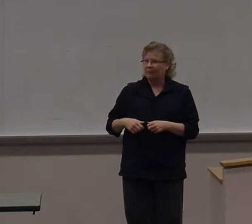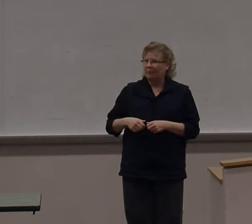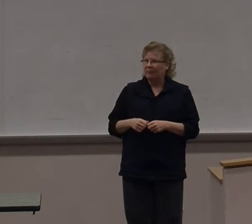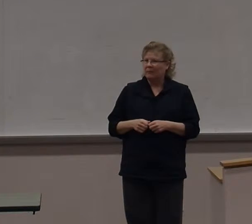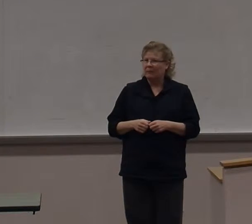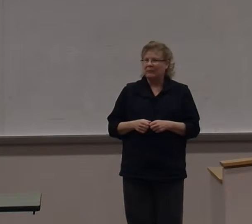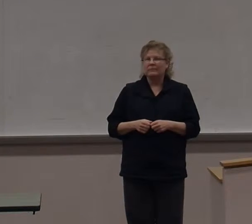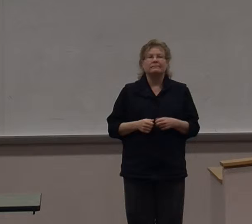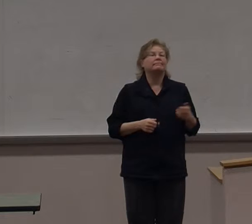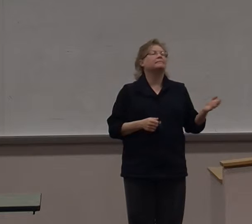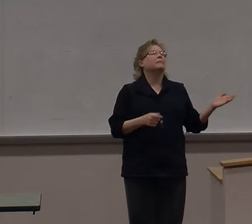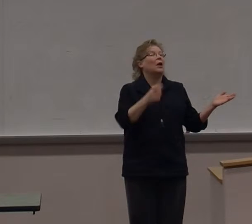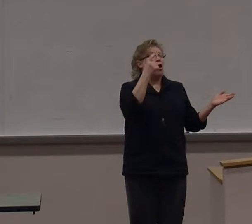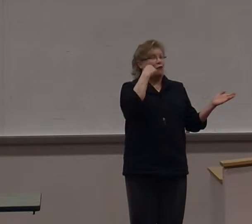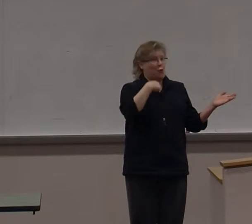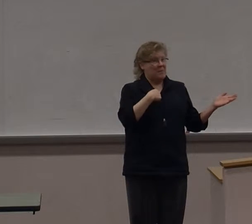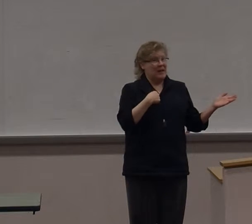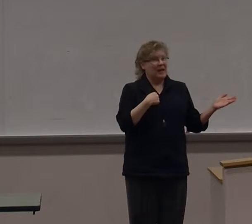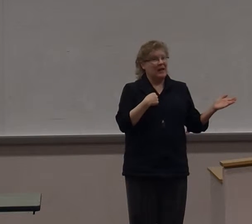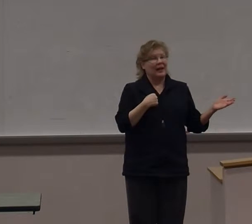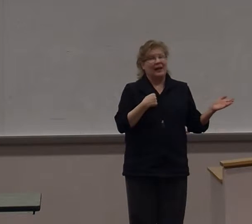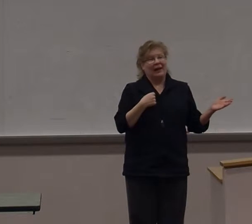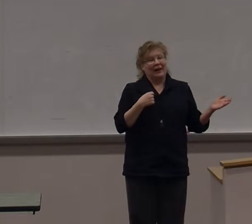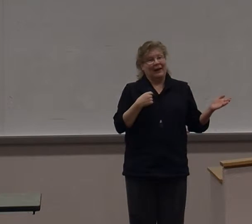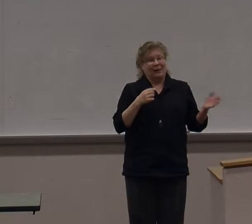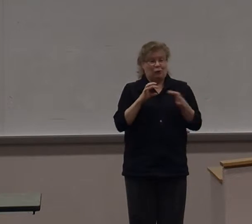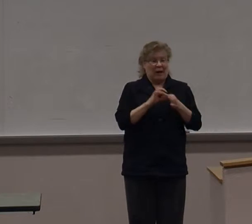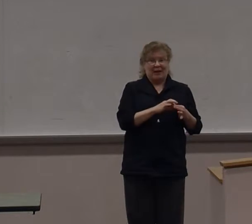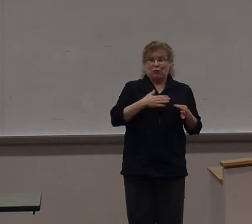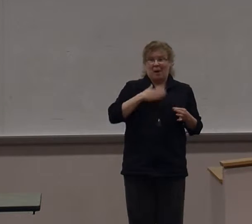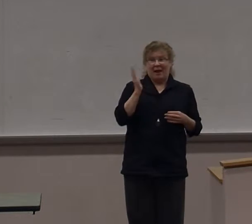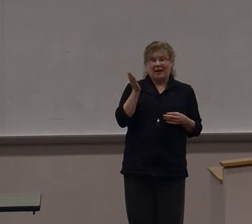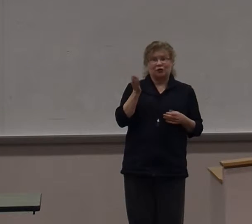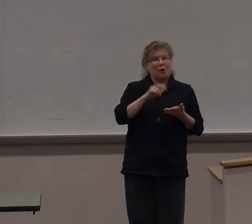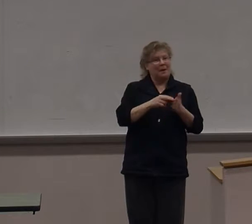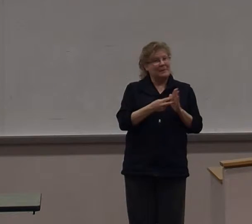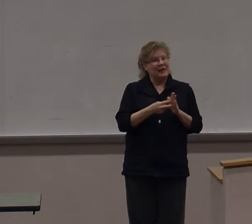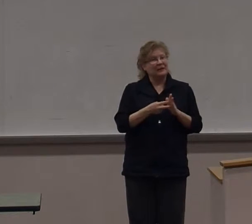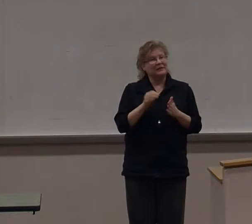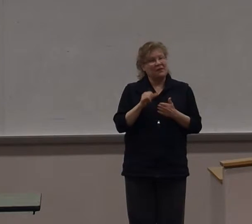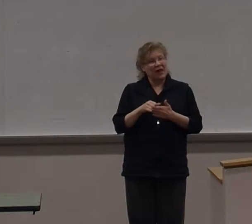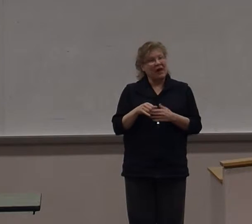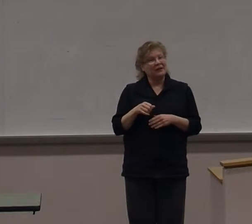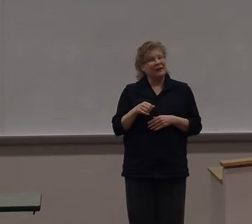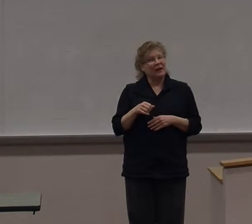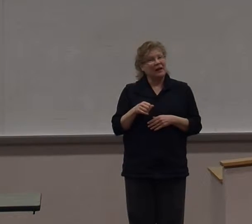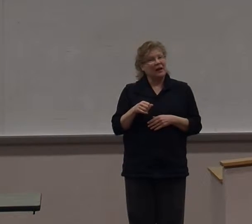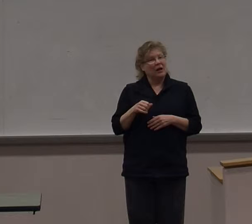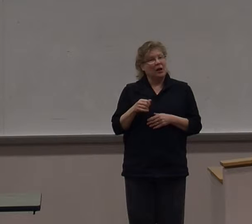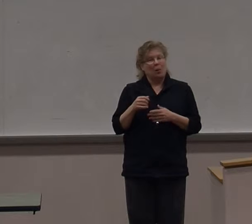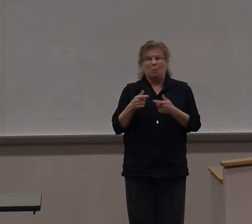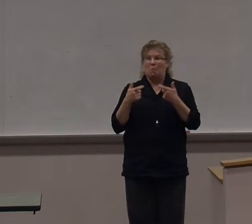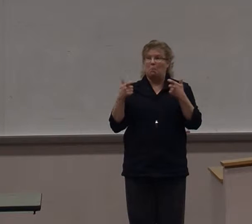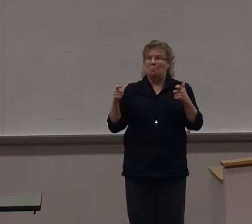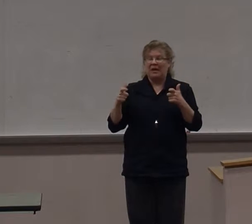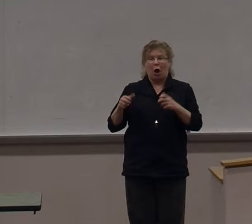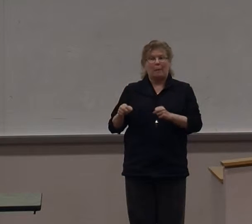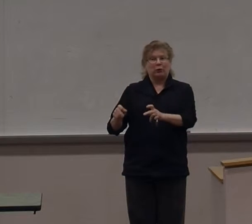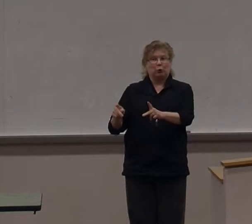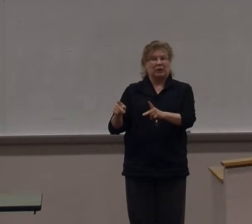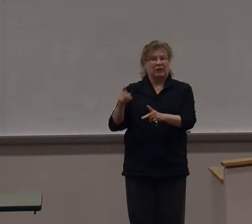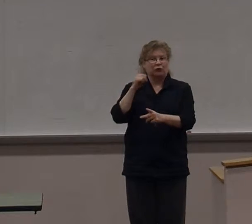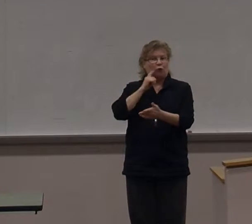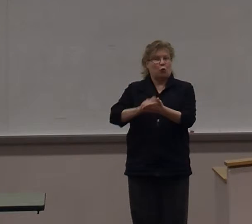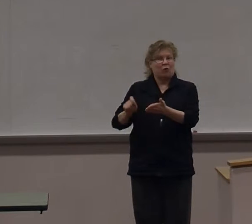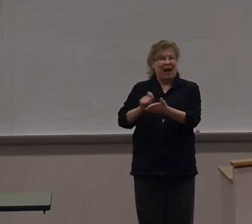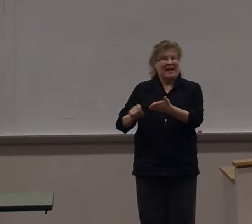to me, that means, following on my lecture, that there are great journalism and writing opportunities, and I'm speaking to